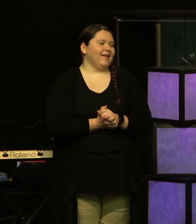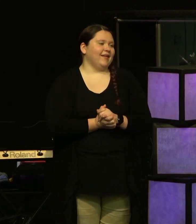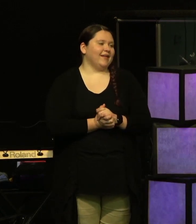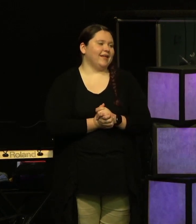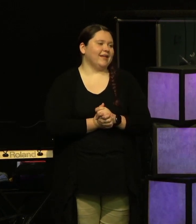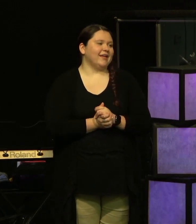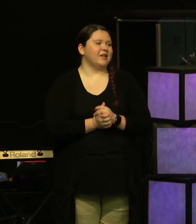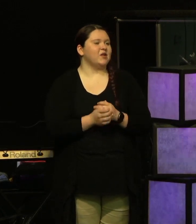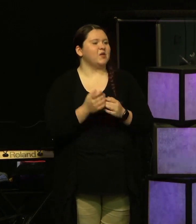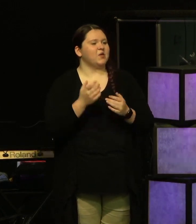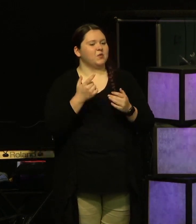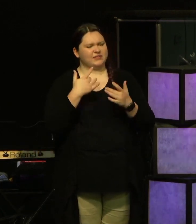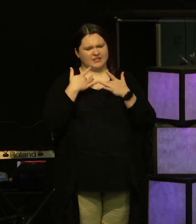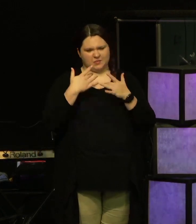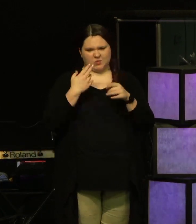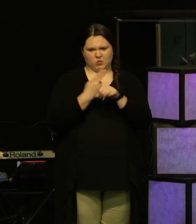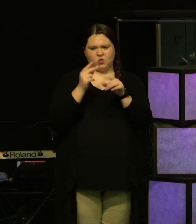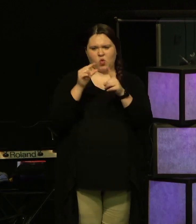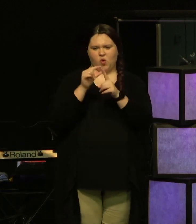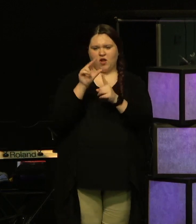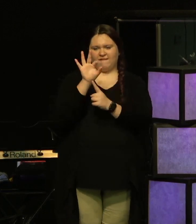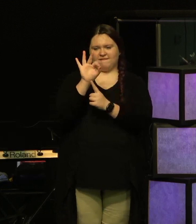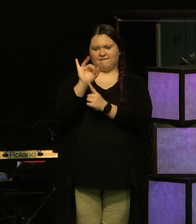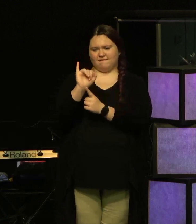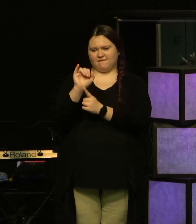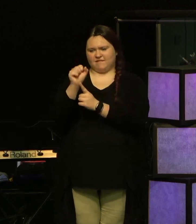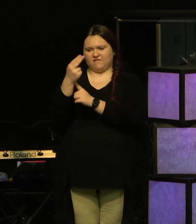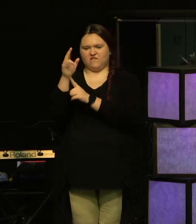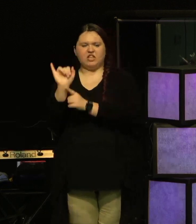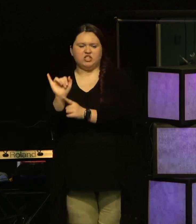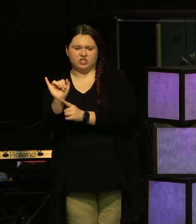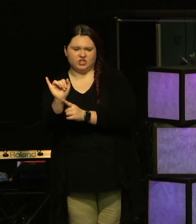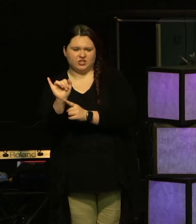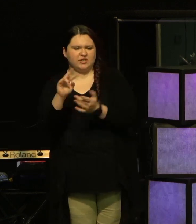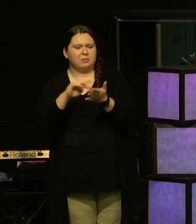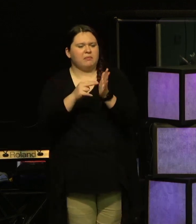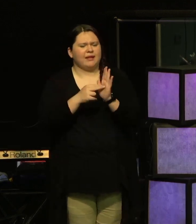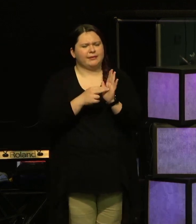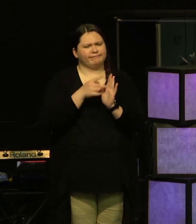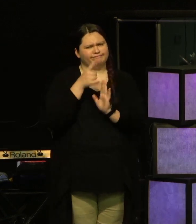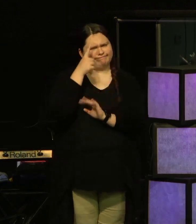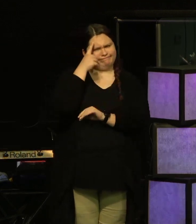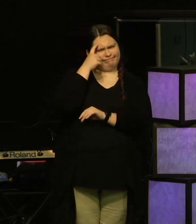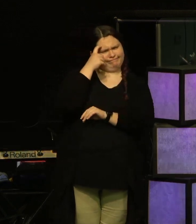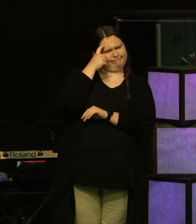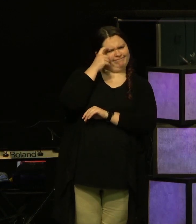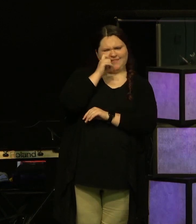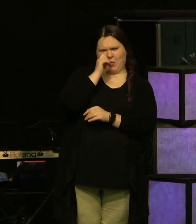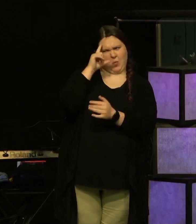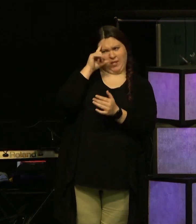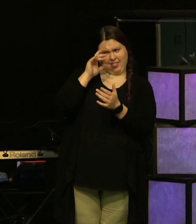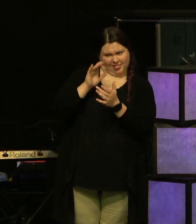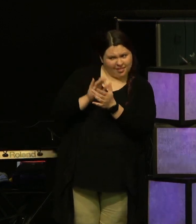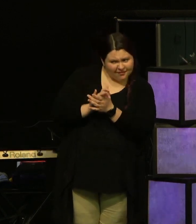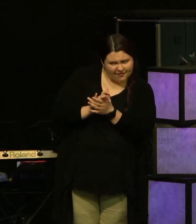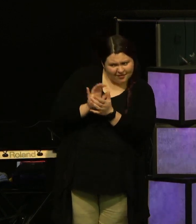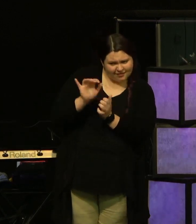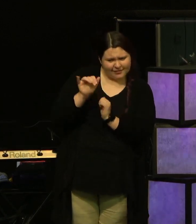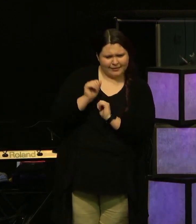We often use that term fishy to say, I'm not sure we believe that. We're not sure